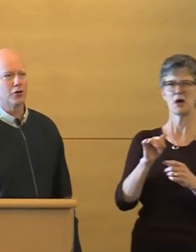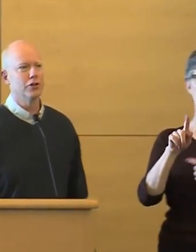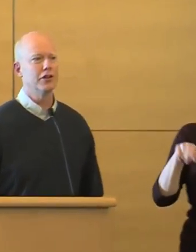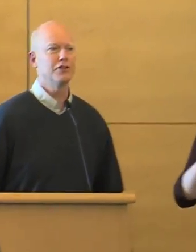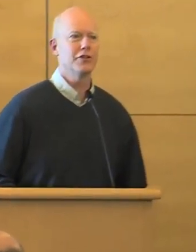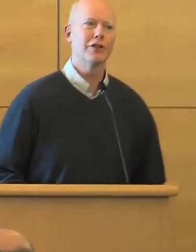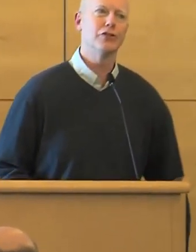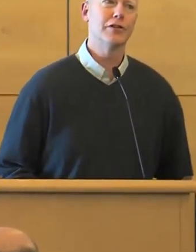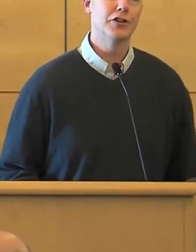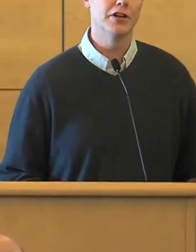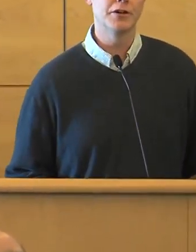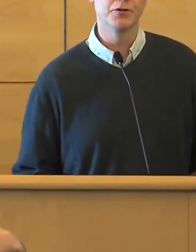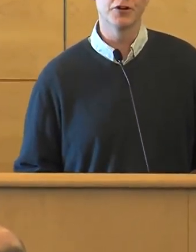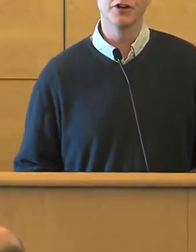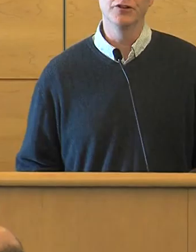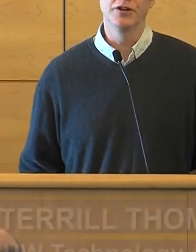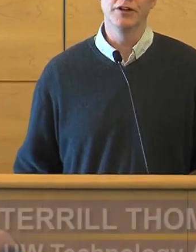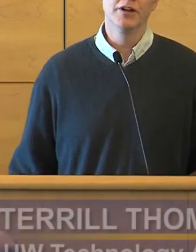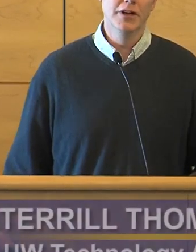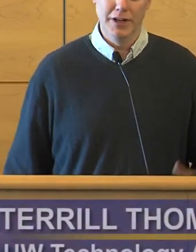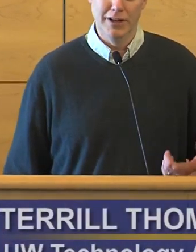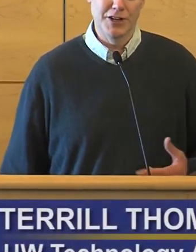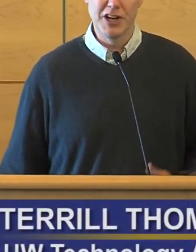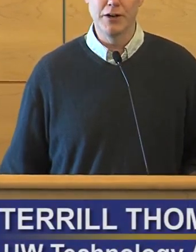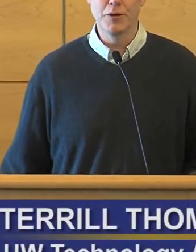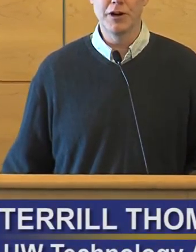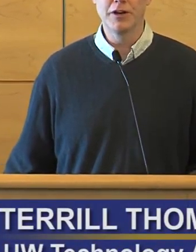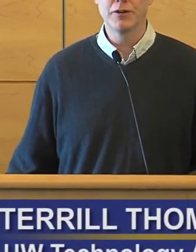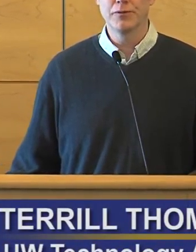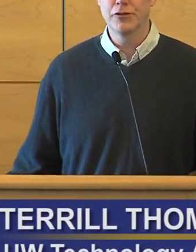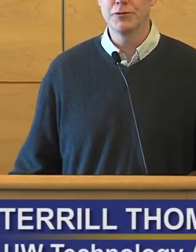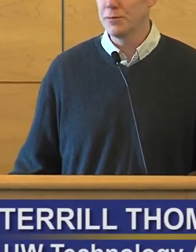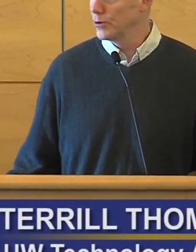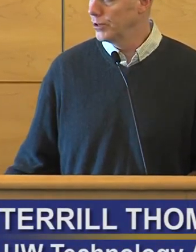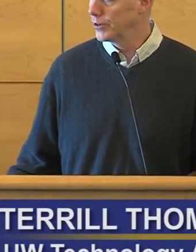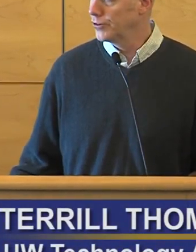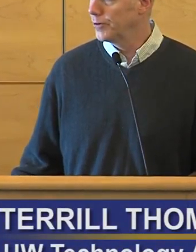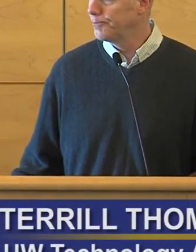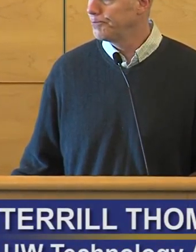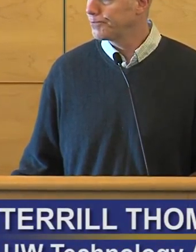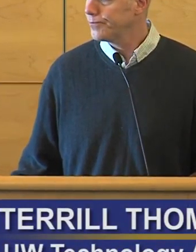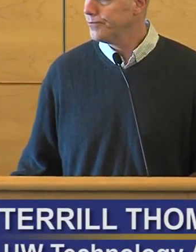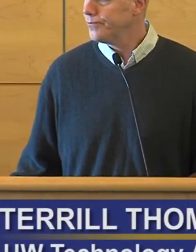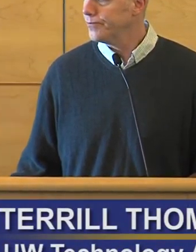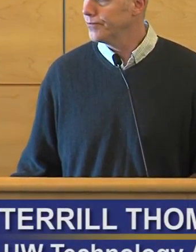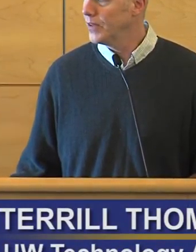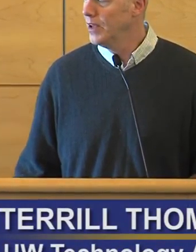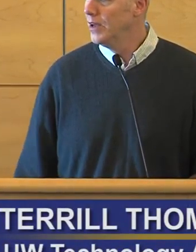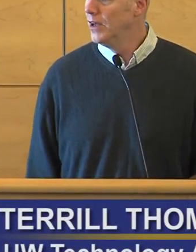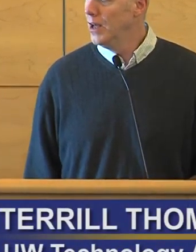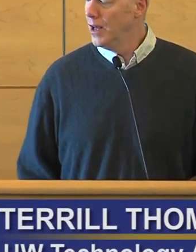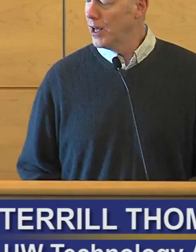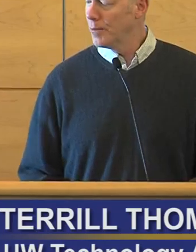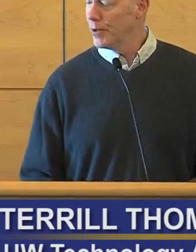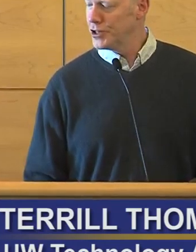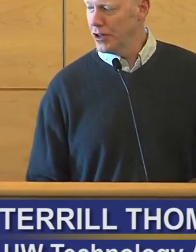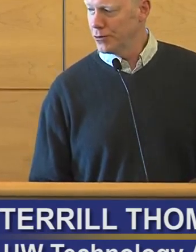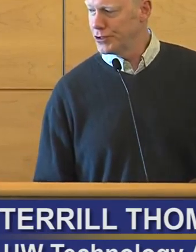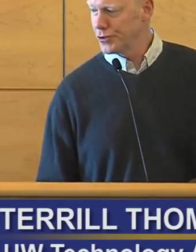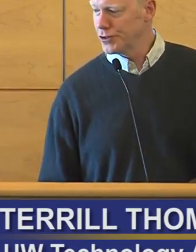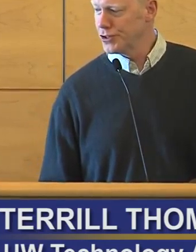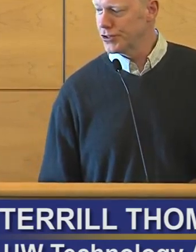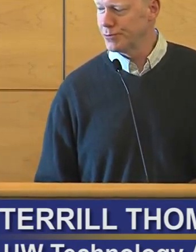tinyurl.com/A11YSEA2017. So, and if you need that again later, then just corner me and I'll be happy